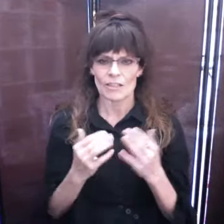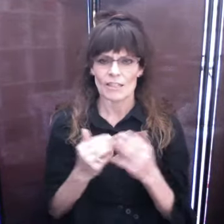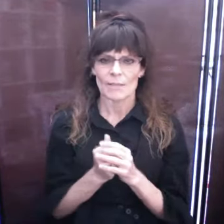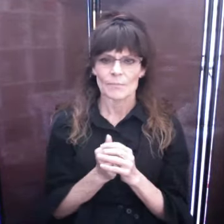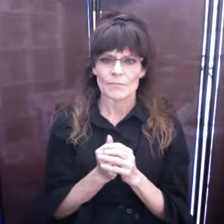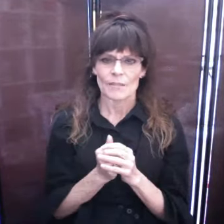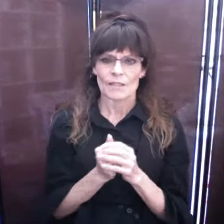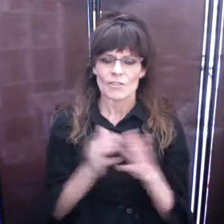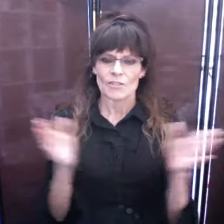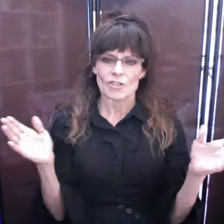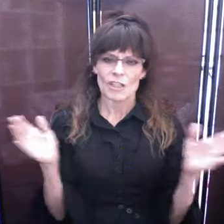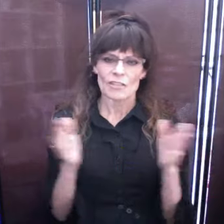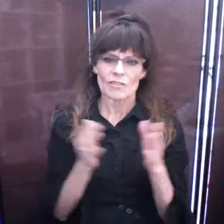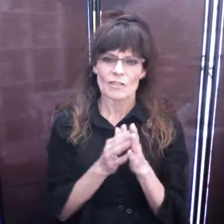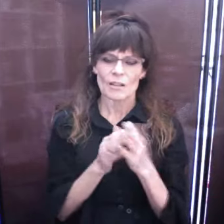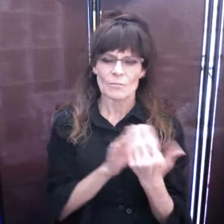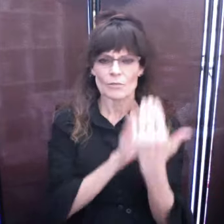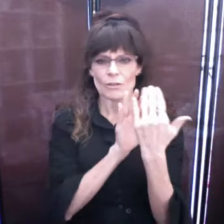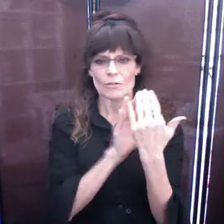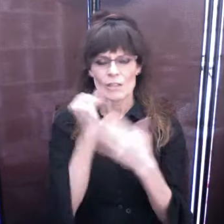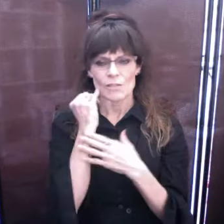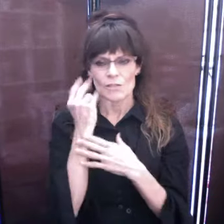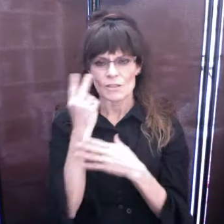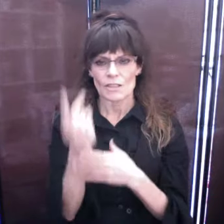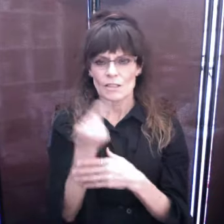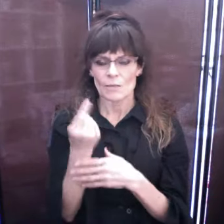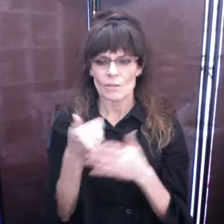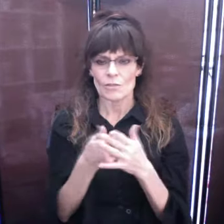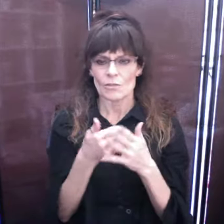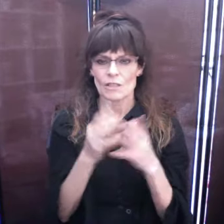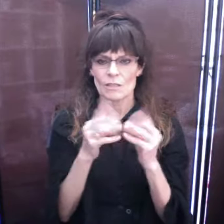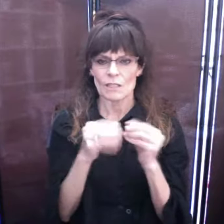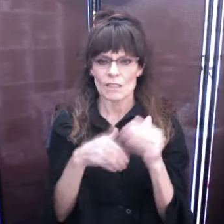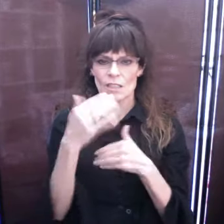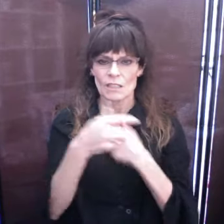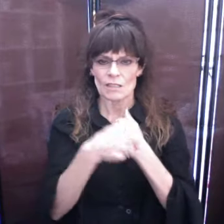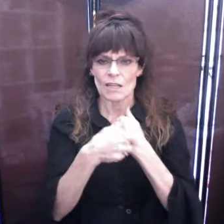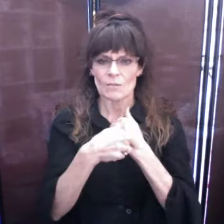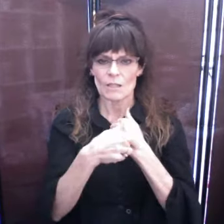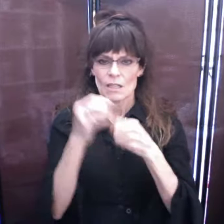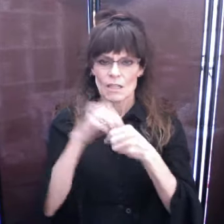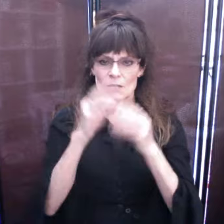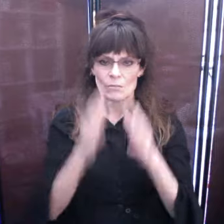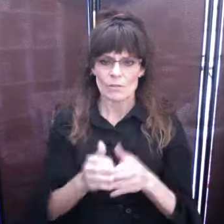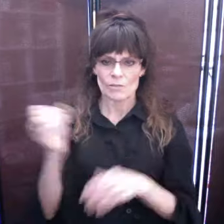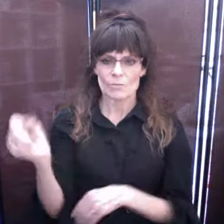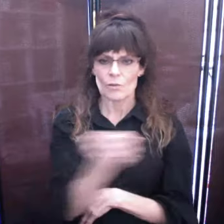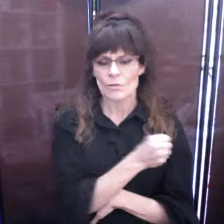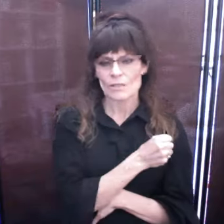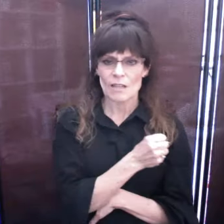gentle, palatable approach. If you see somebody new at the meeting, the next time we're meeting in person, pull them aside after the meeting and take them to coffee